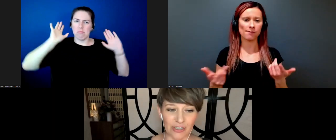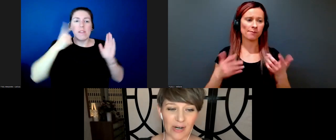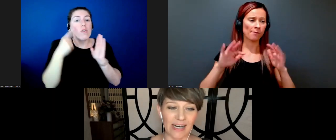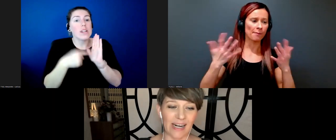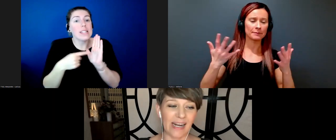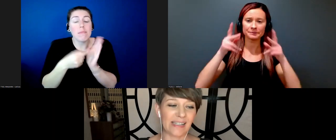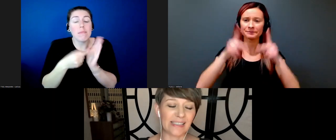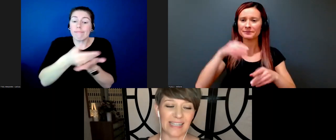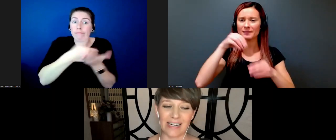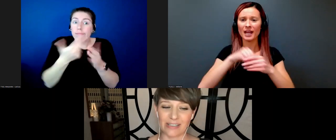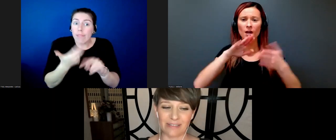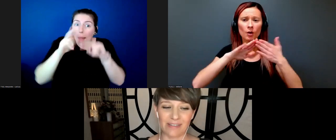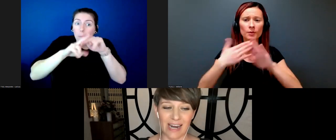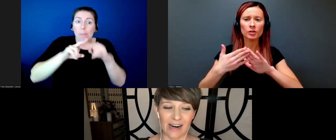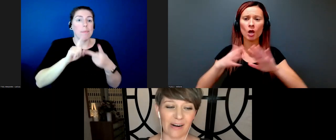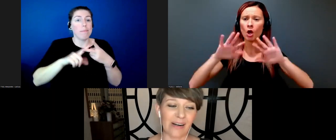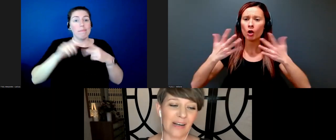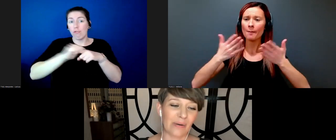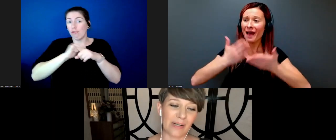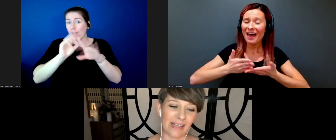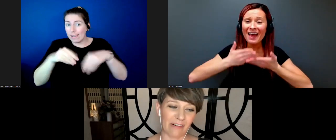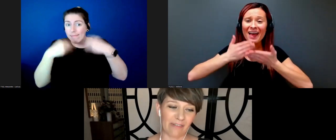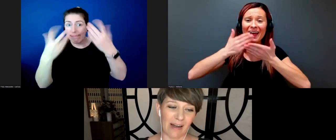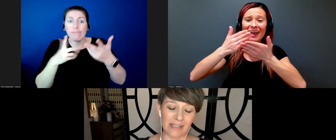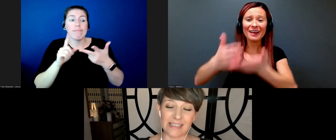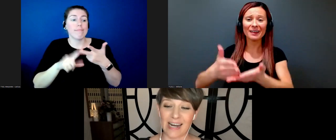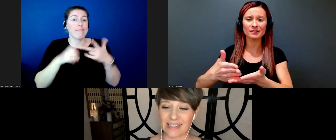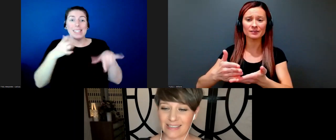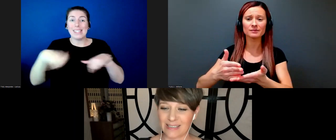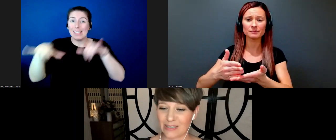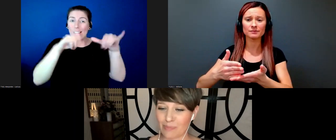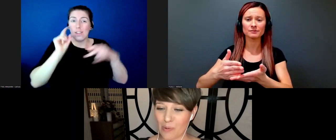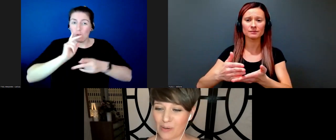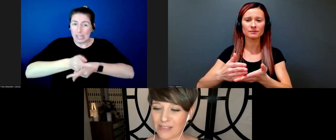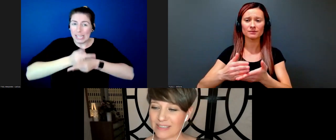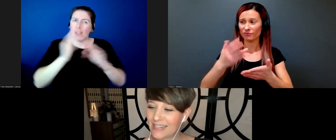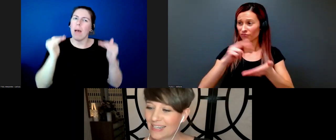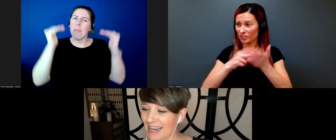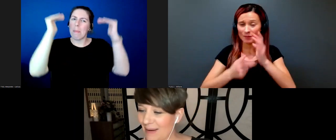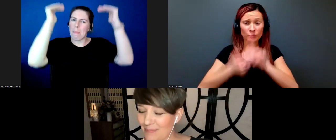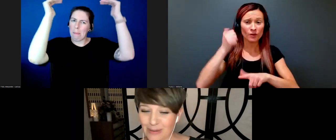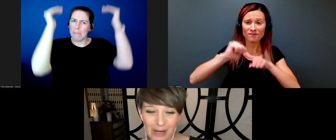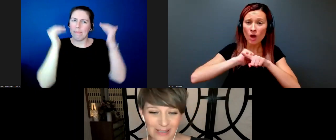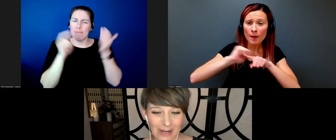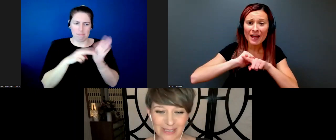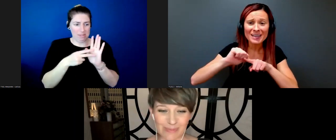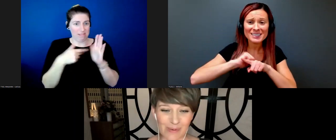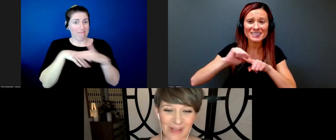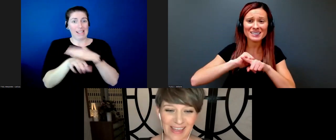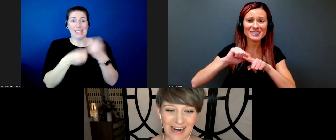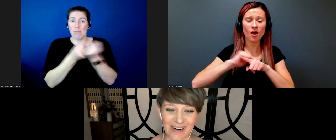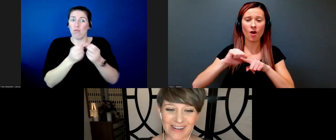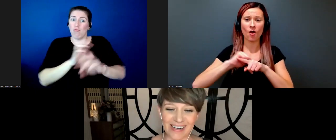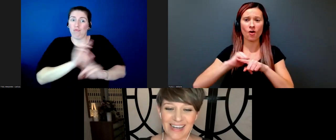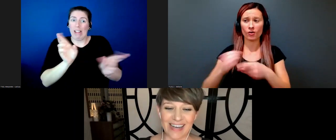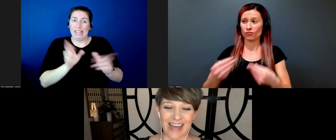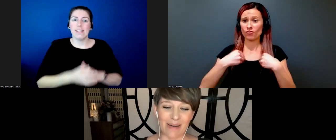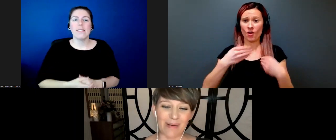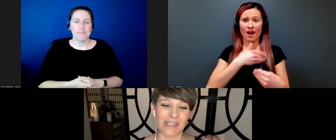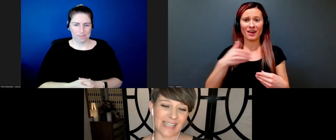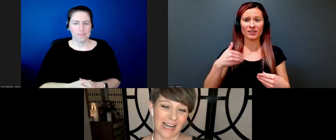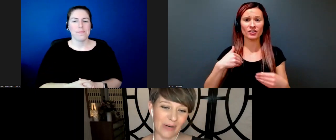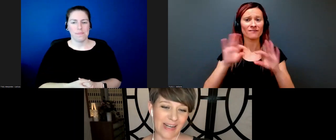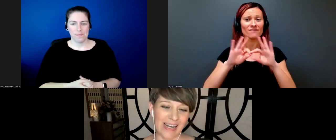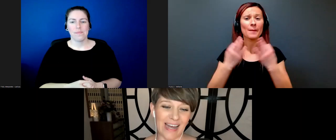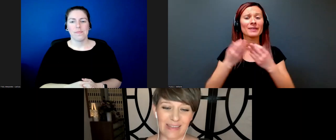access to training, standards of care would allow families to access the supports. Lots more there.